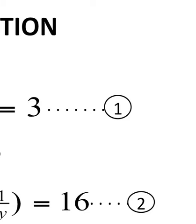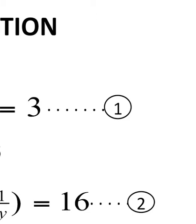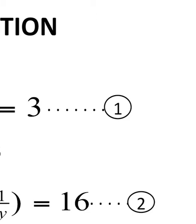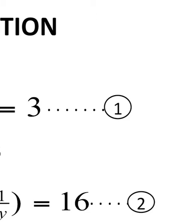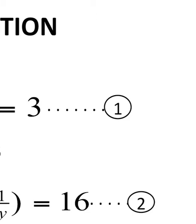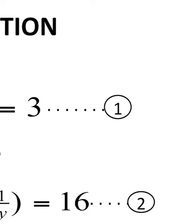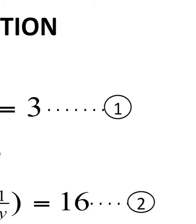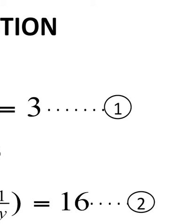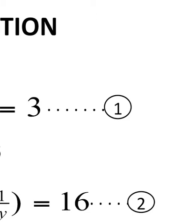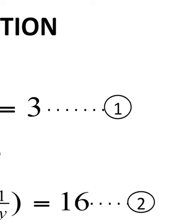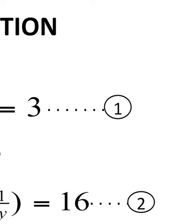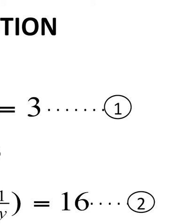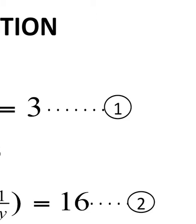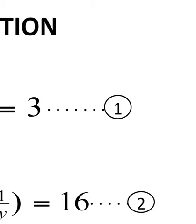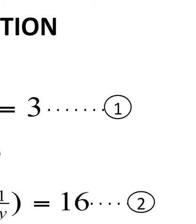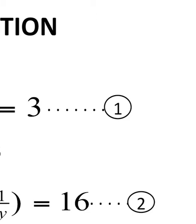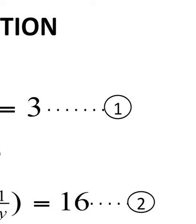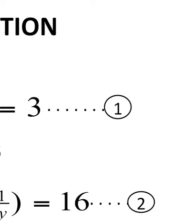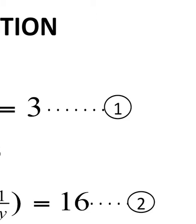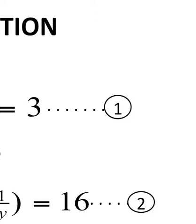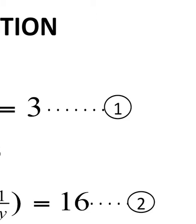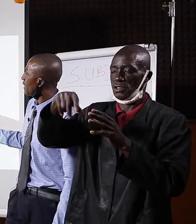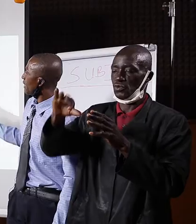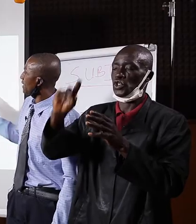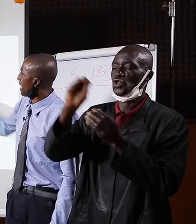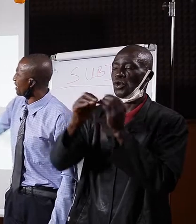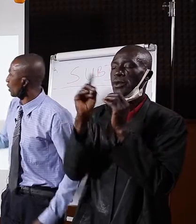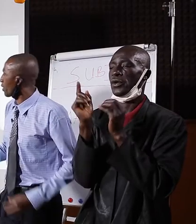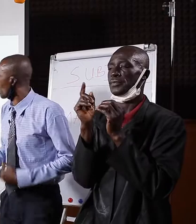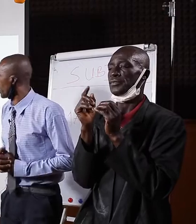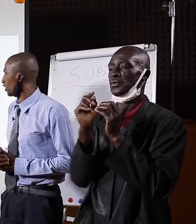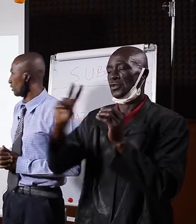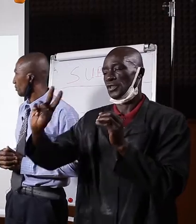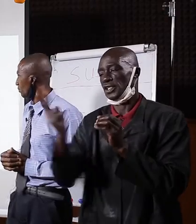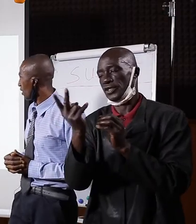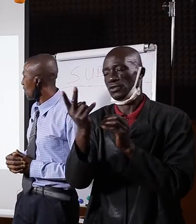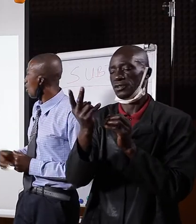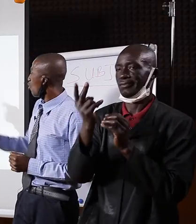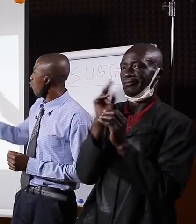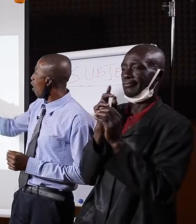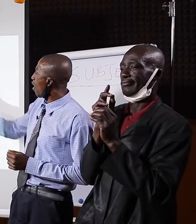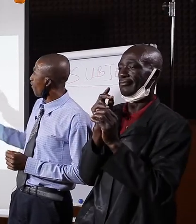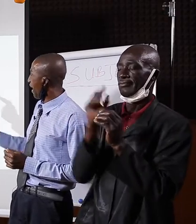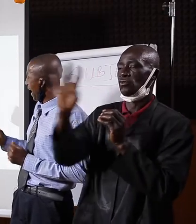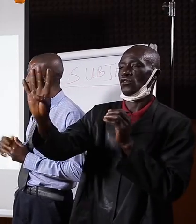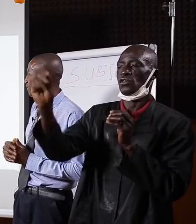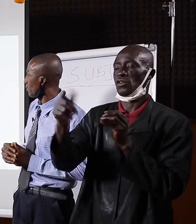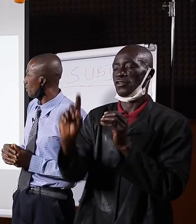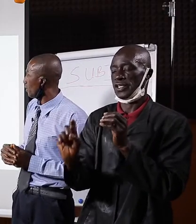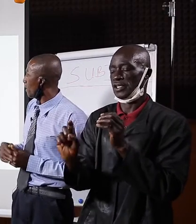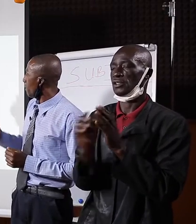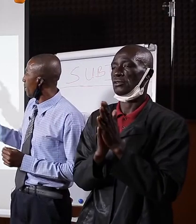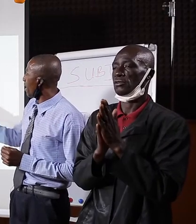to 3. So I name it equation 1. Then the second equation, 4 over